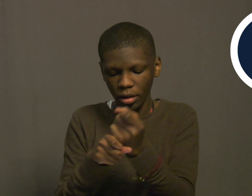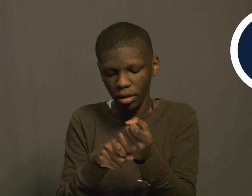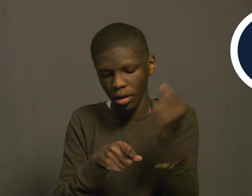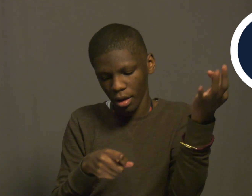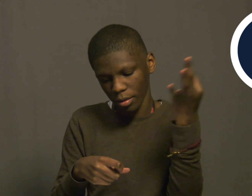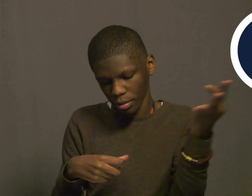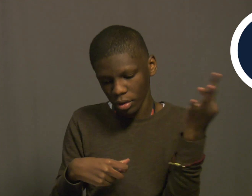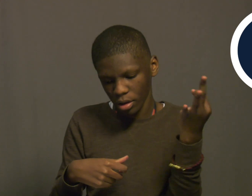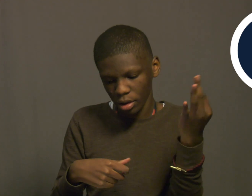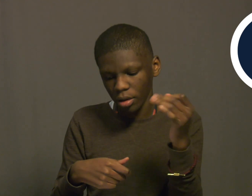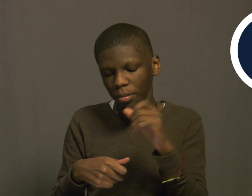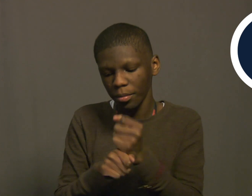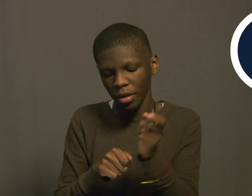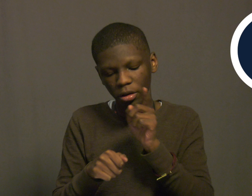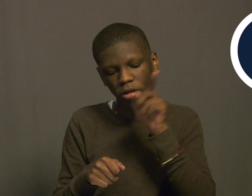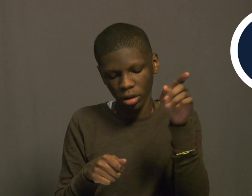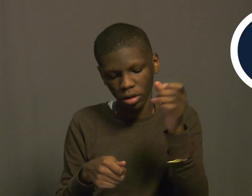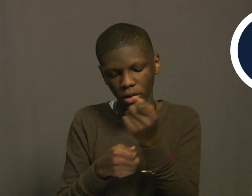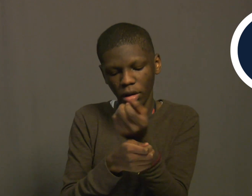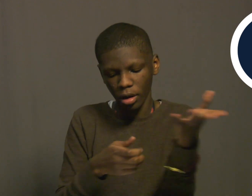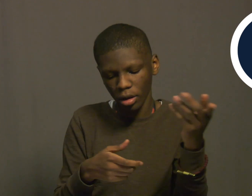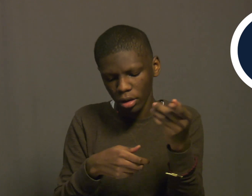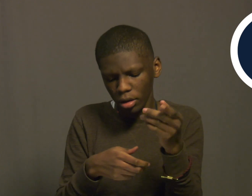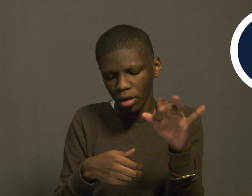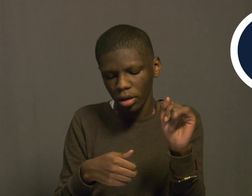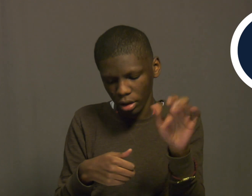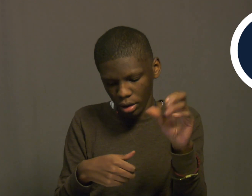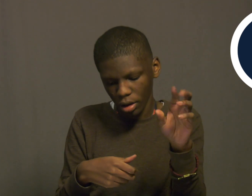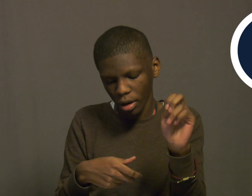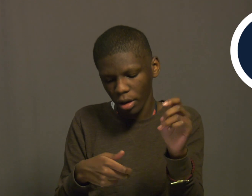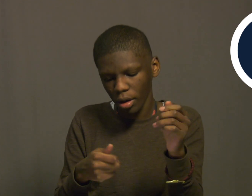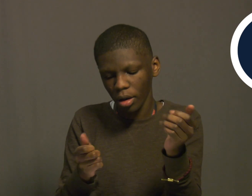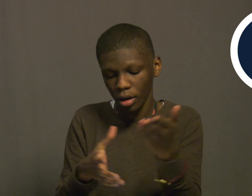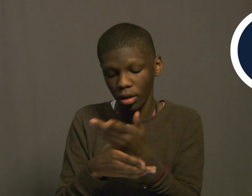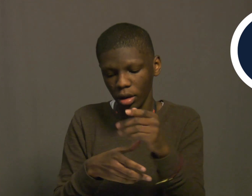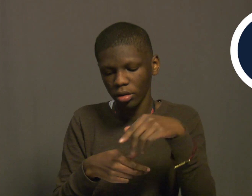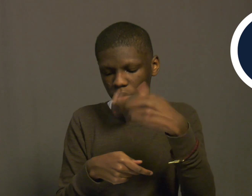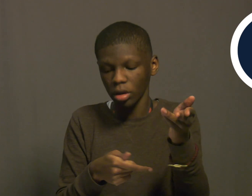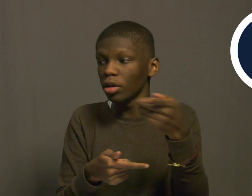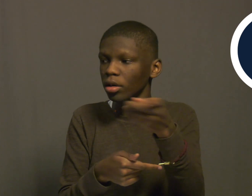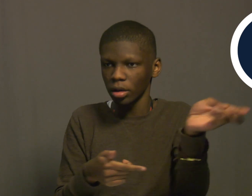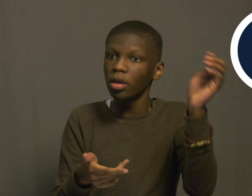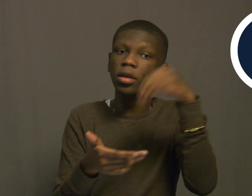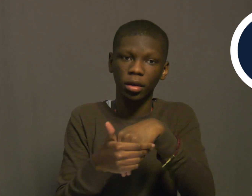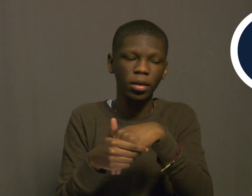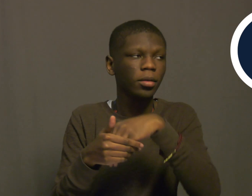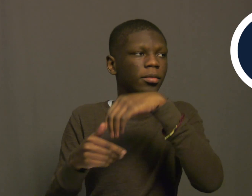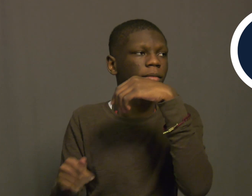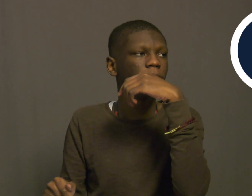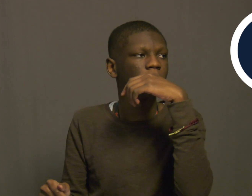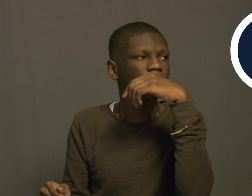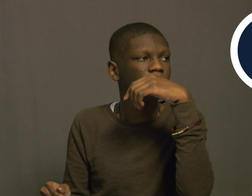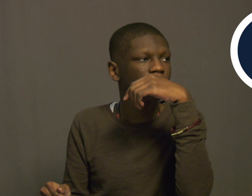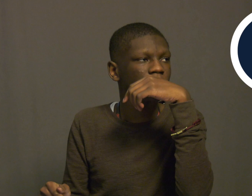weeks by next Friday. Make sure you have everything complete before turning them in.